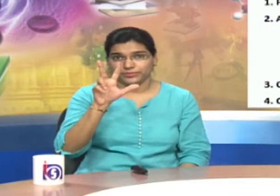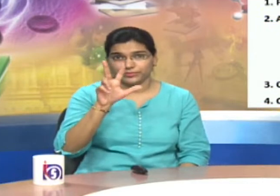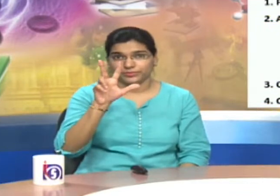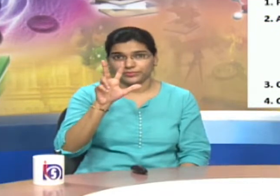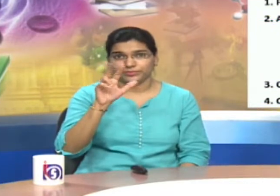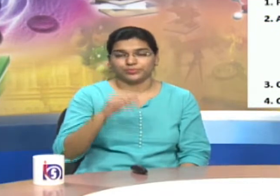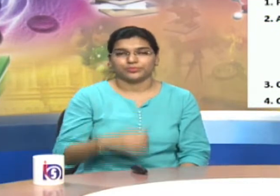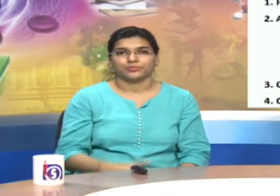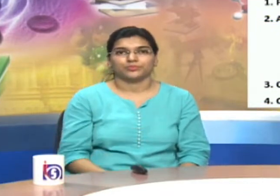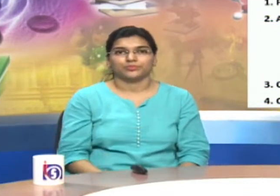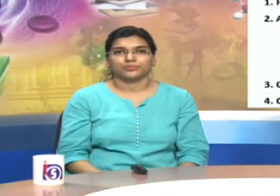Eighth word is